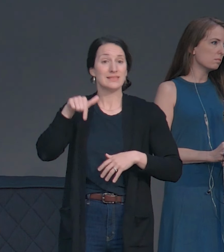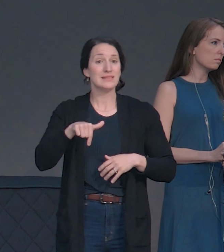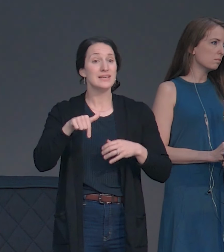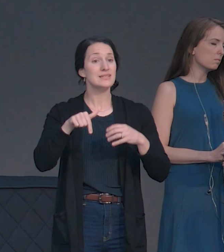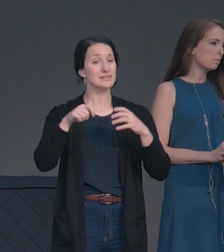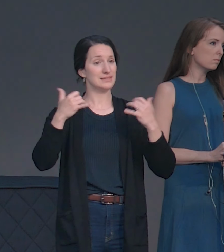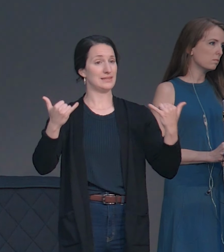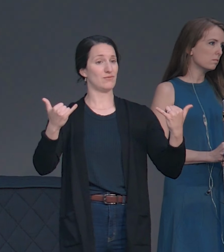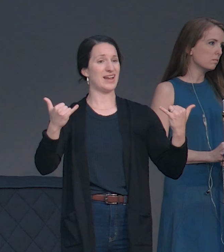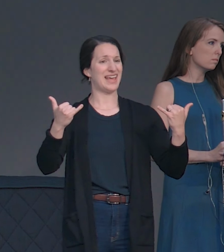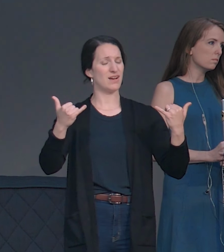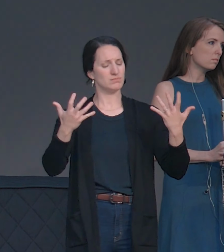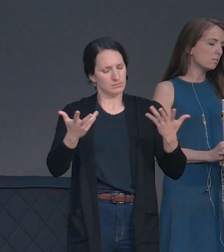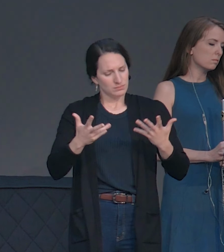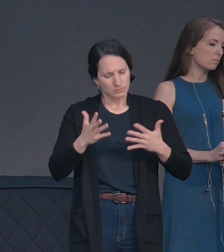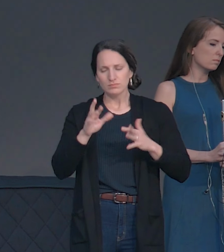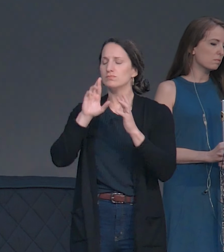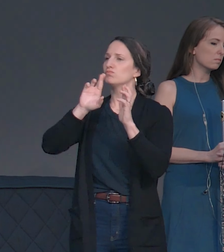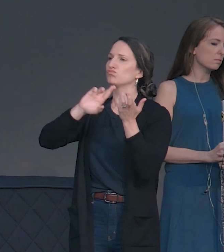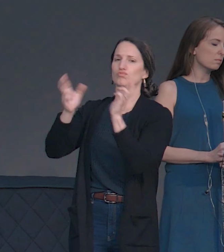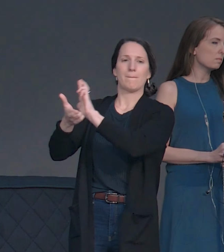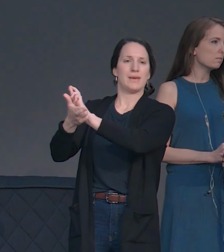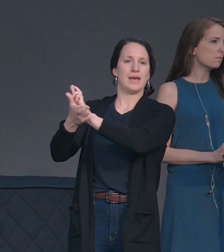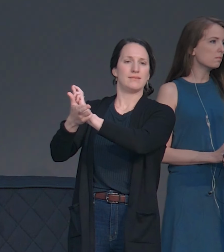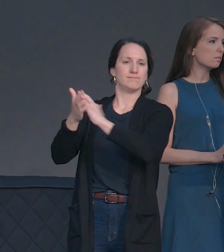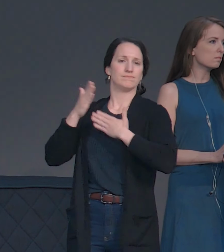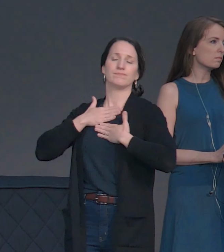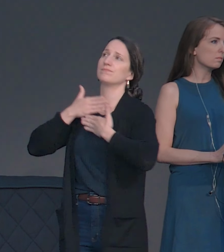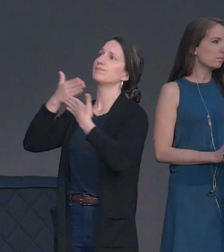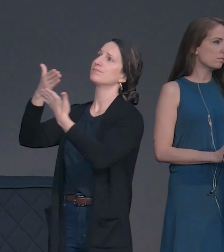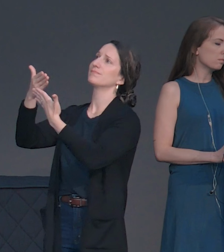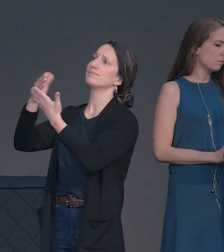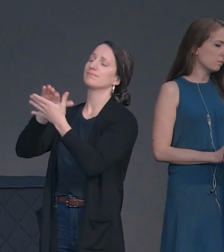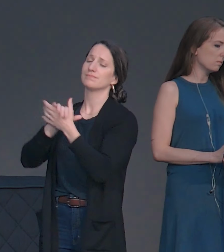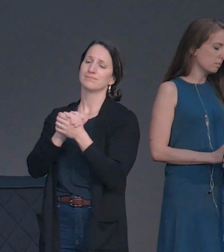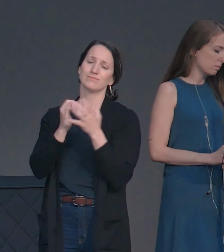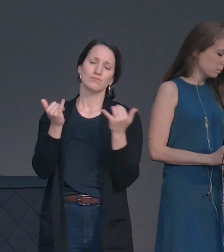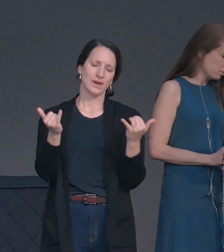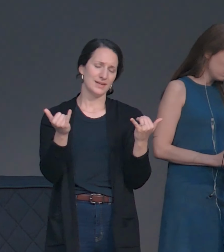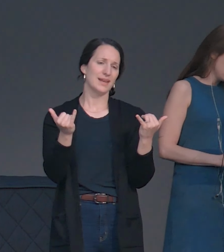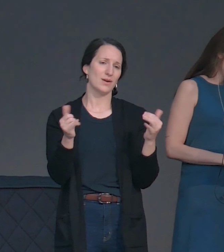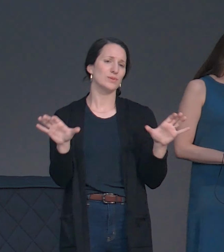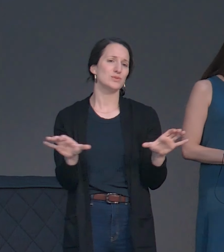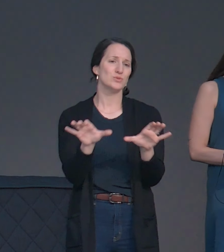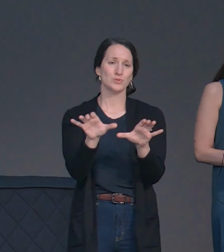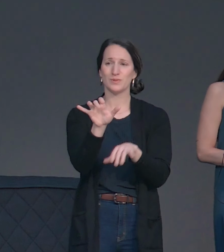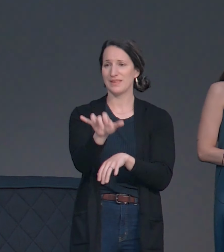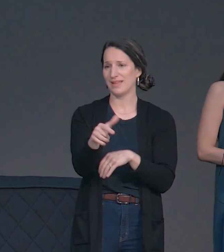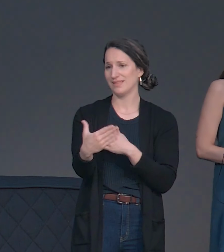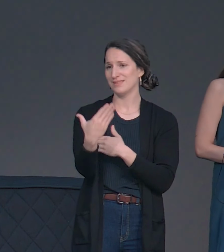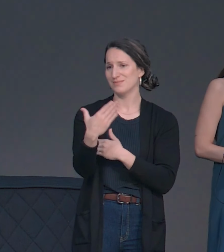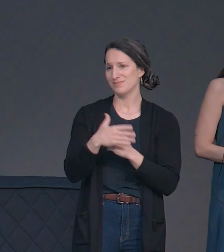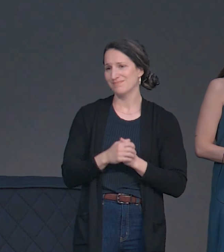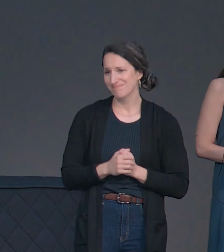his unrelenting forgiveness and mercy. So let's quiet our hearts first together.